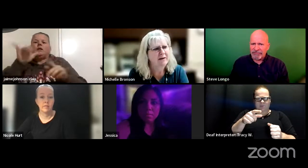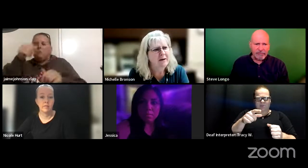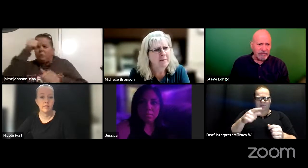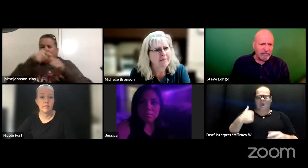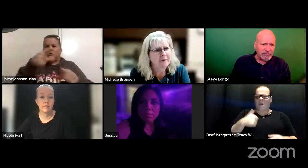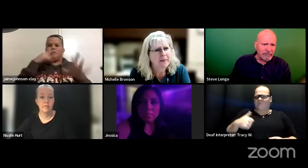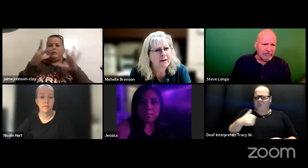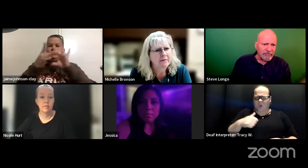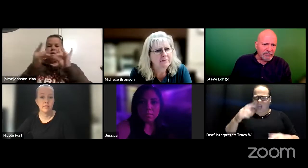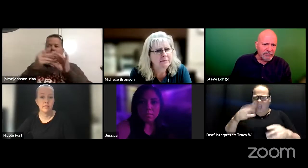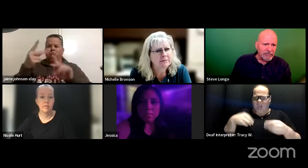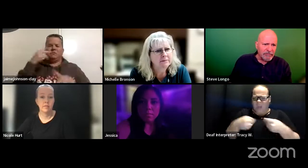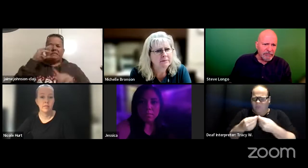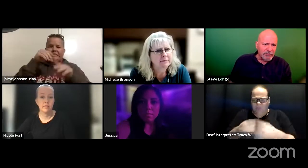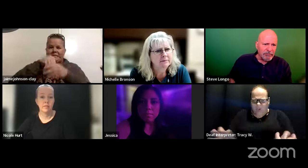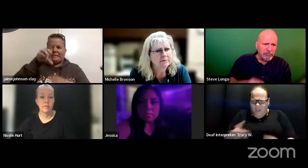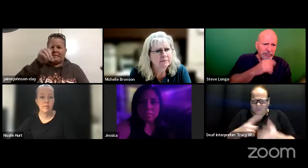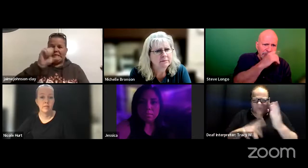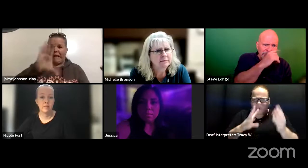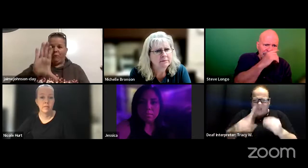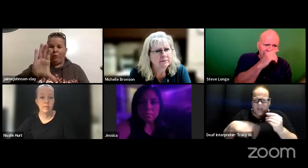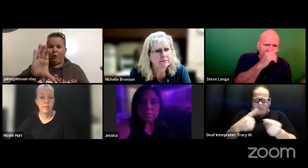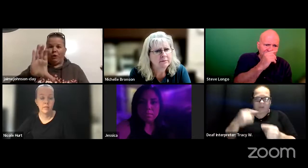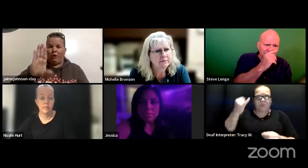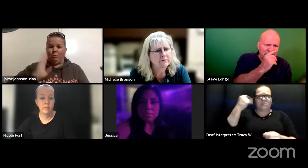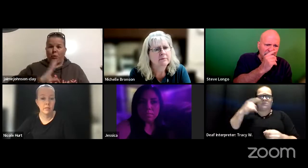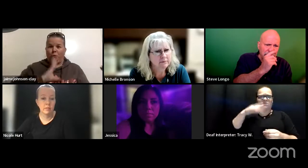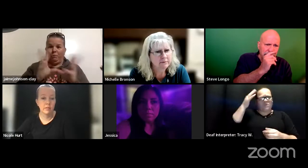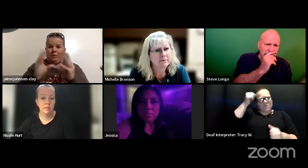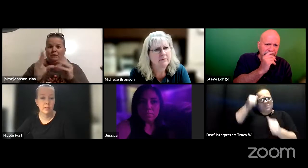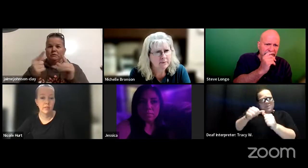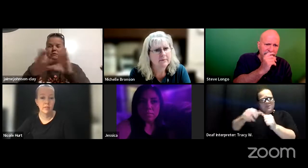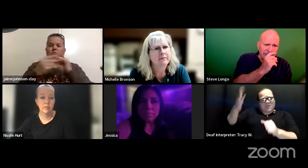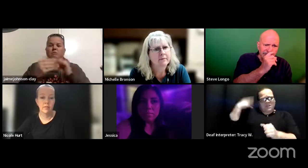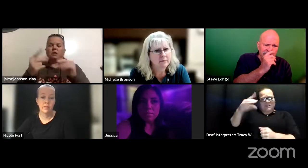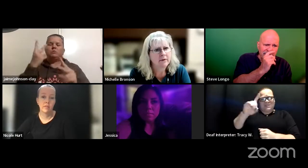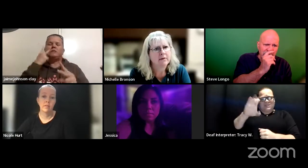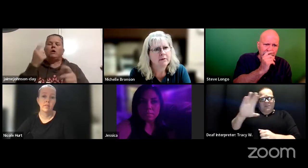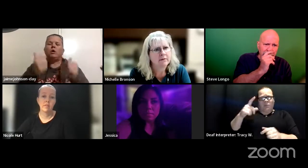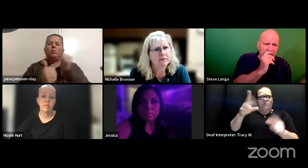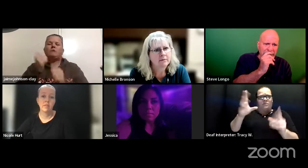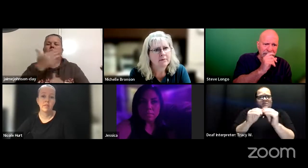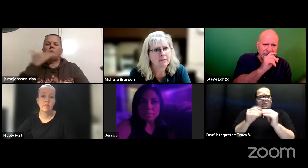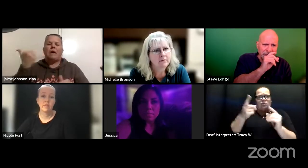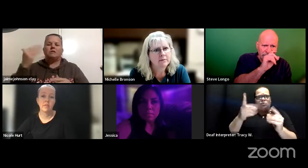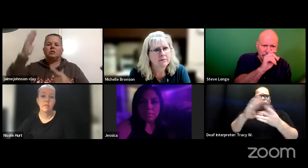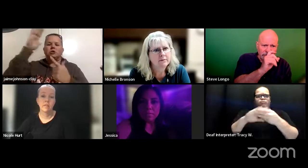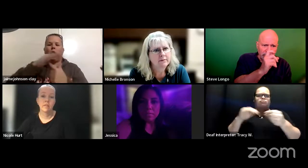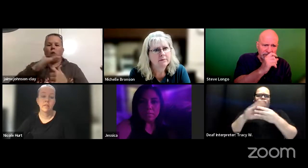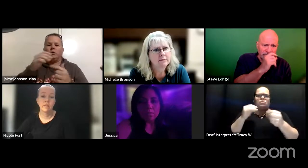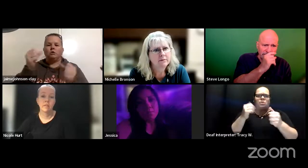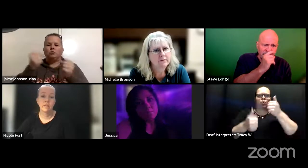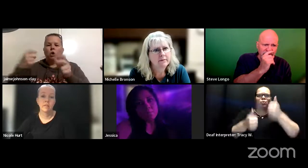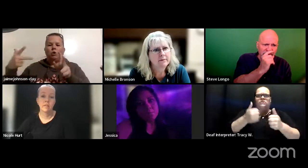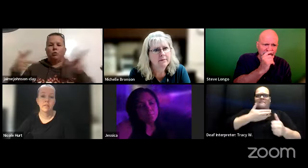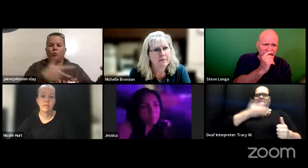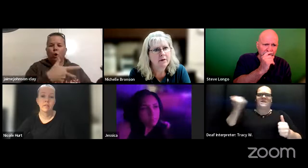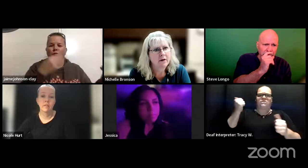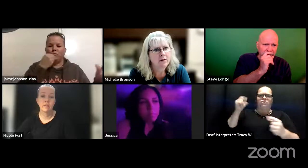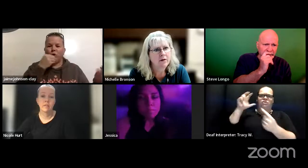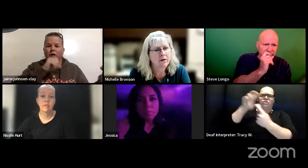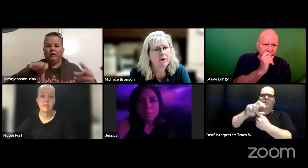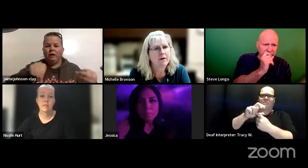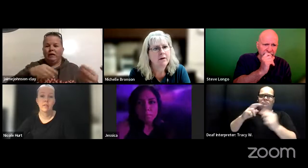lost. Help me. Remind me what you're talking about. Remember, you had said something during the December meeting as